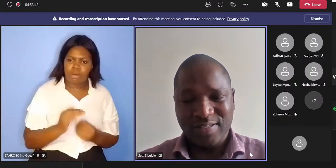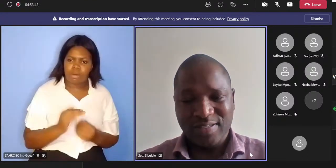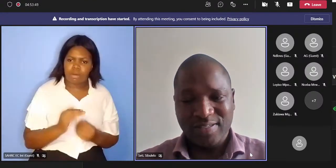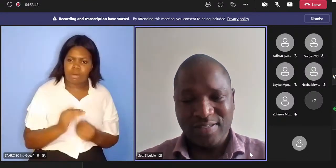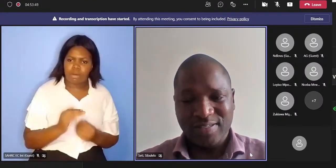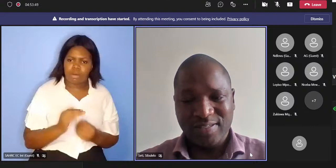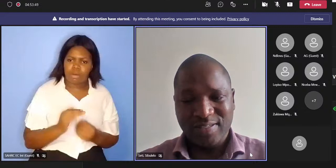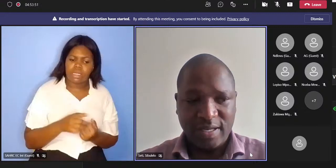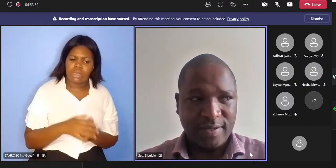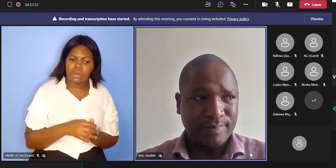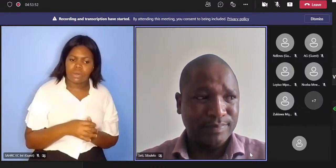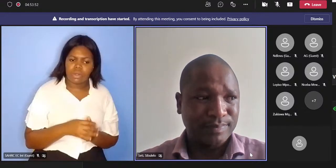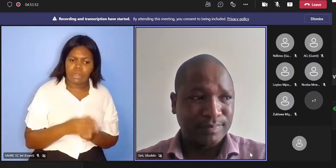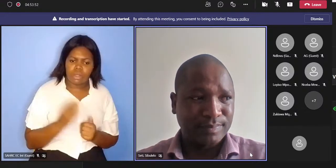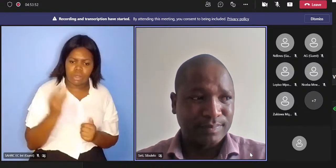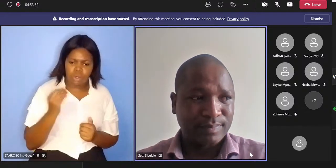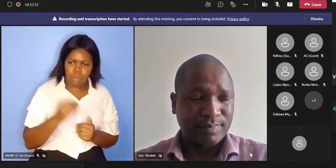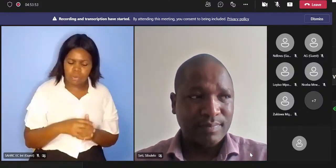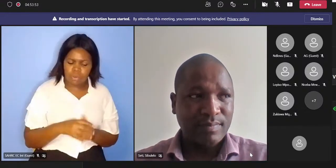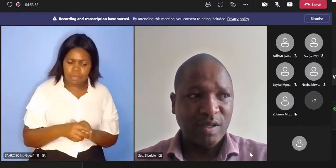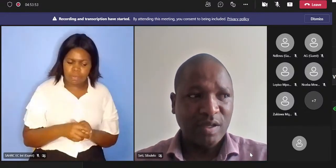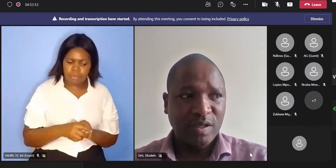that those